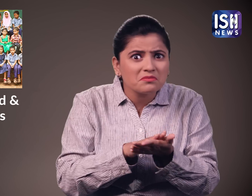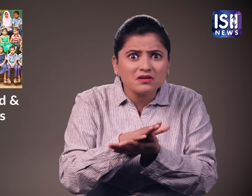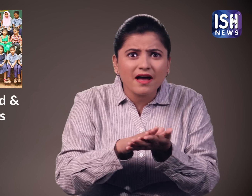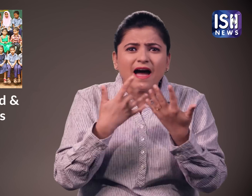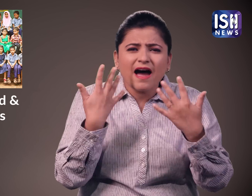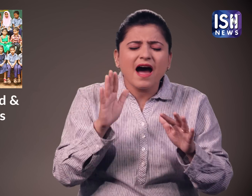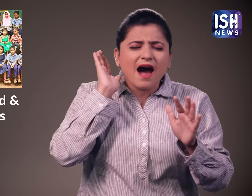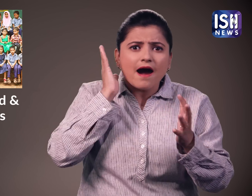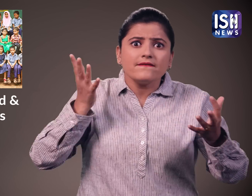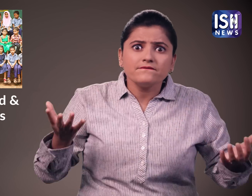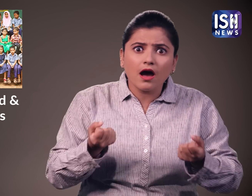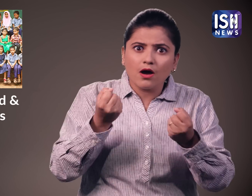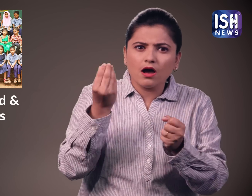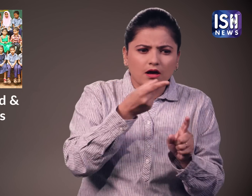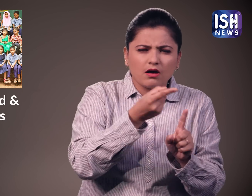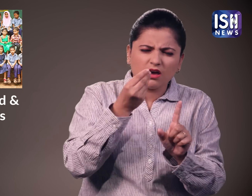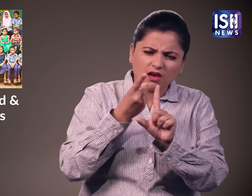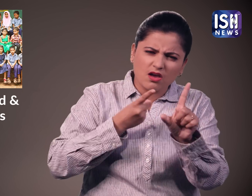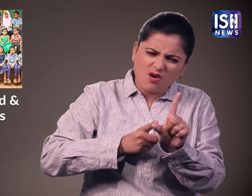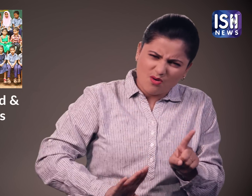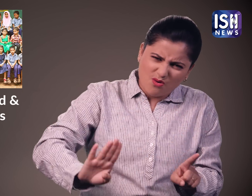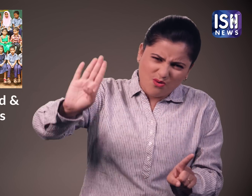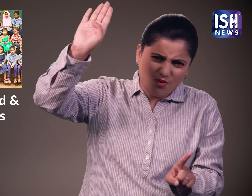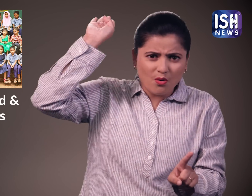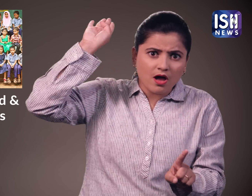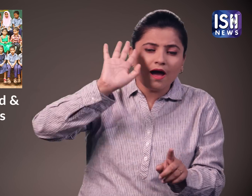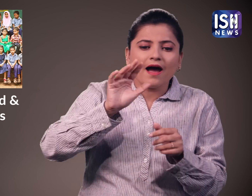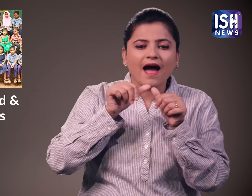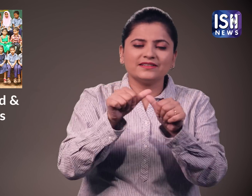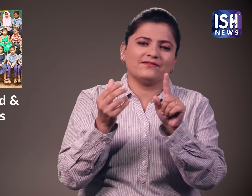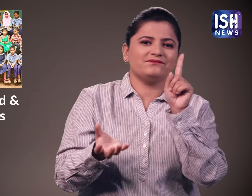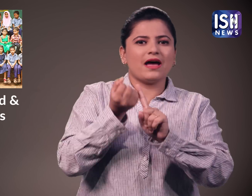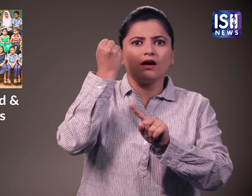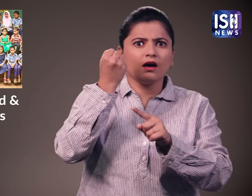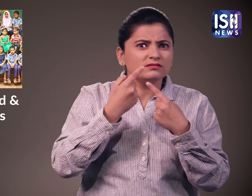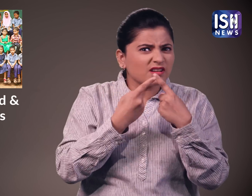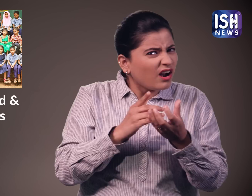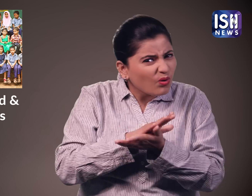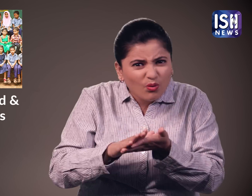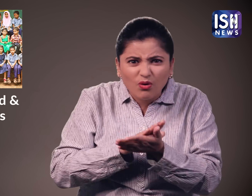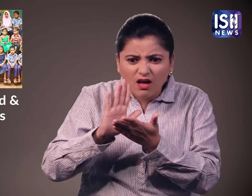Generally such historical places have a story but there is no such information about this lake.